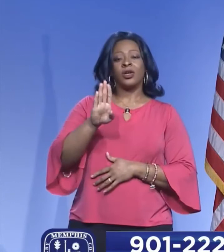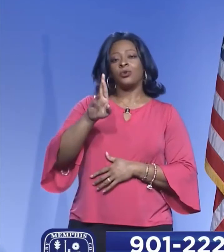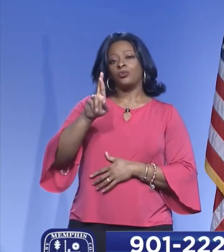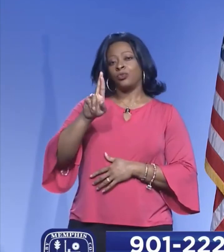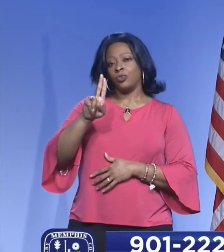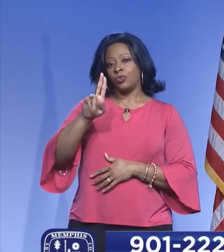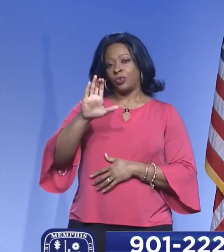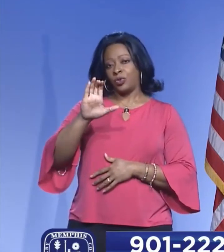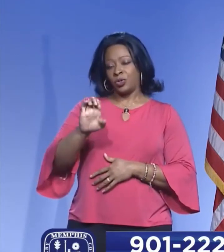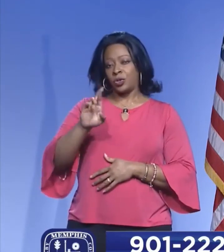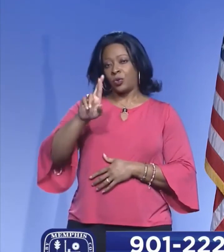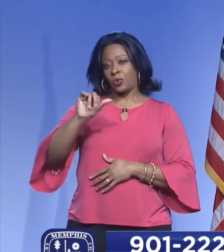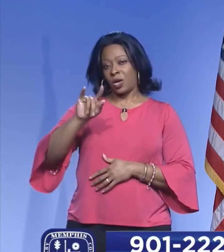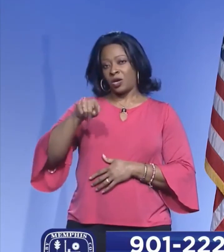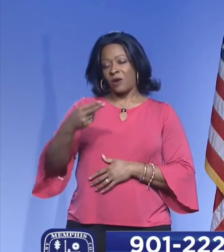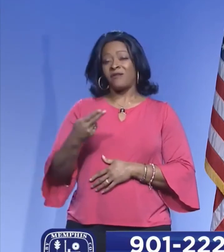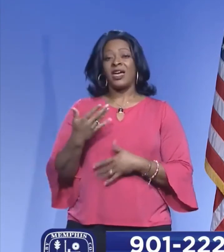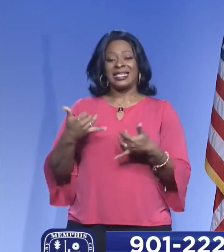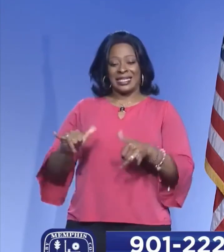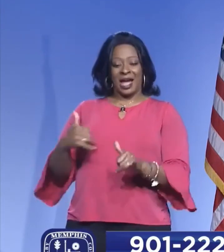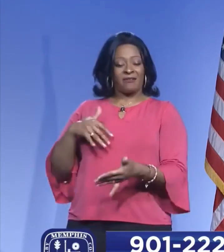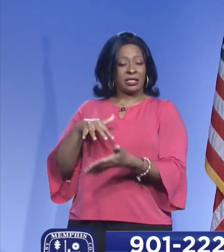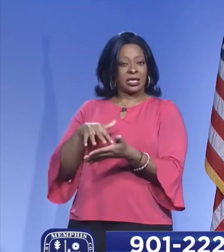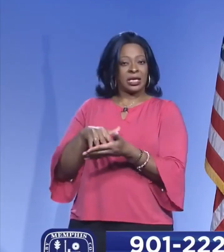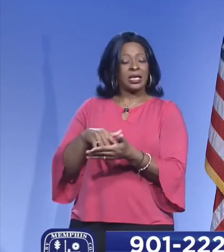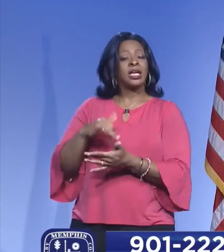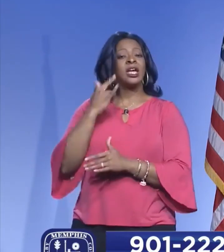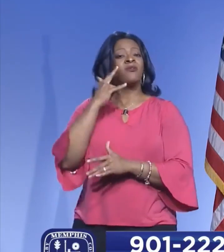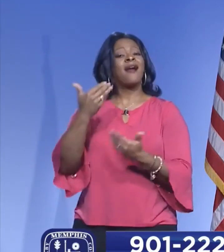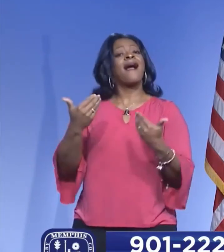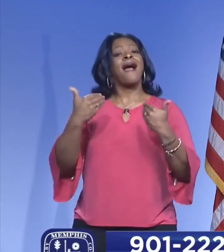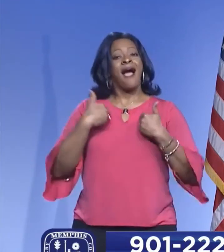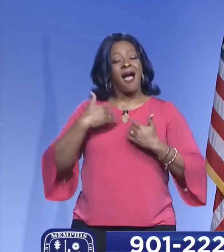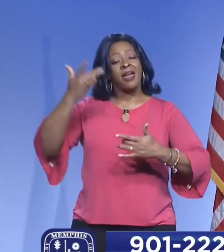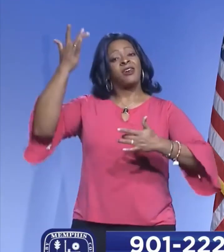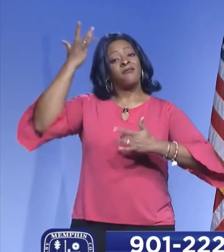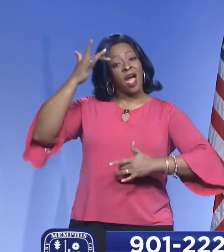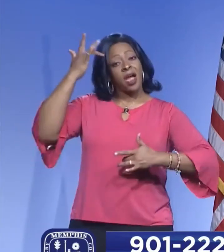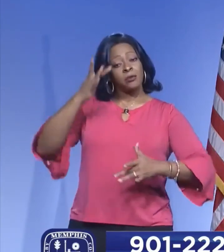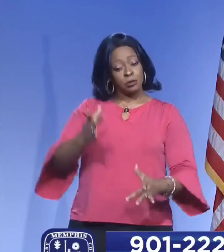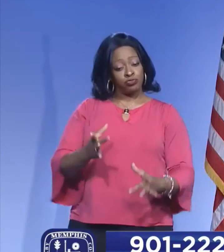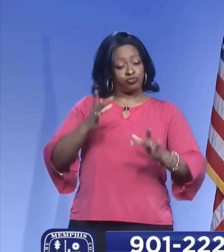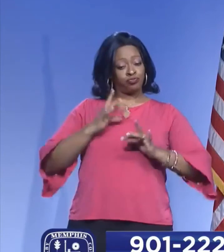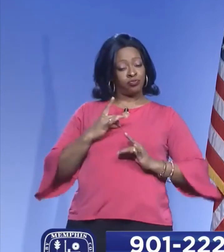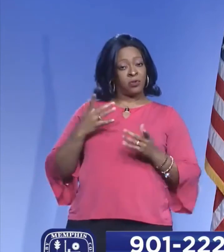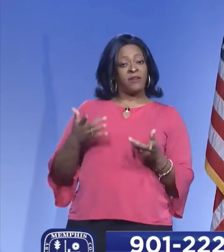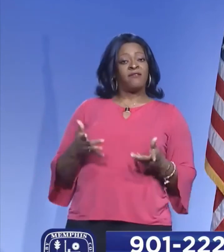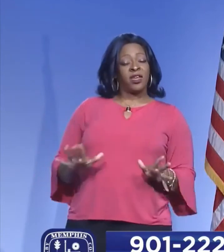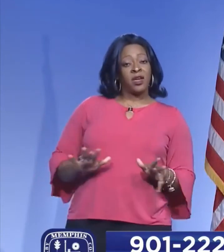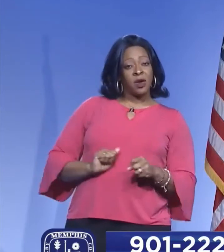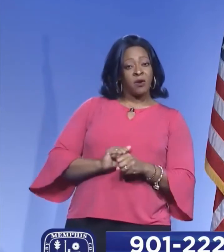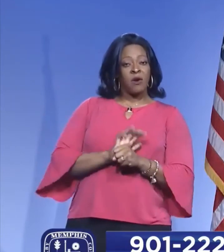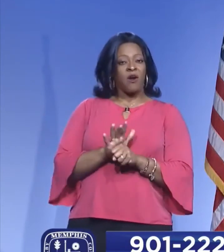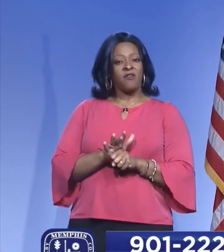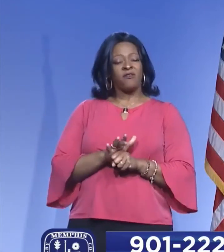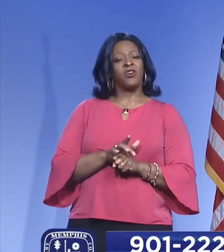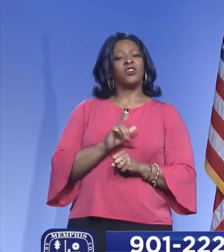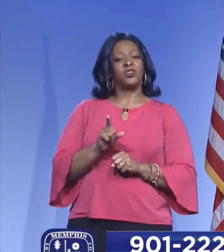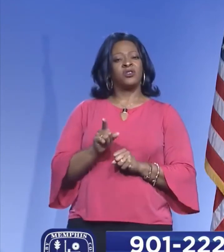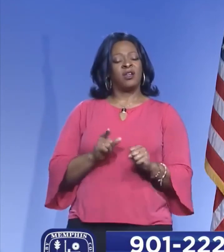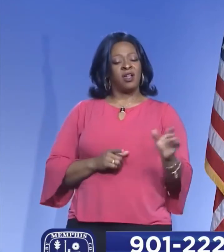say, there's also studies that show if you have had the disease, but then you get